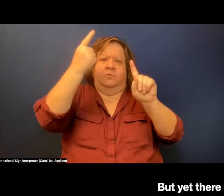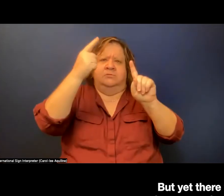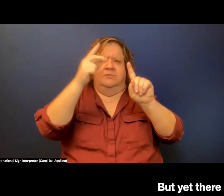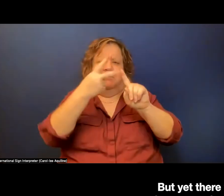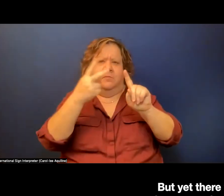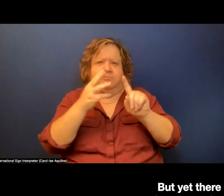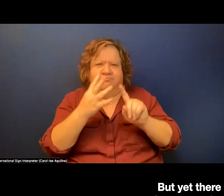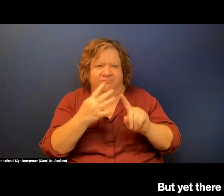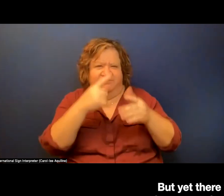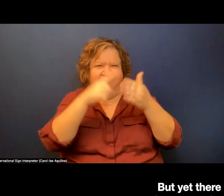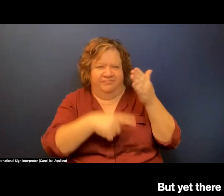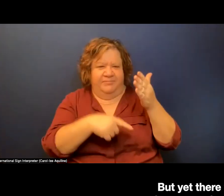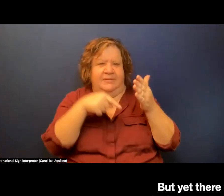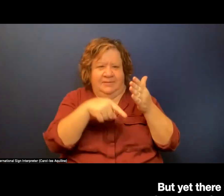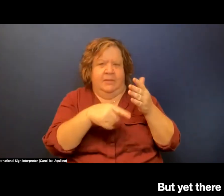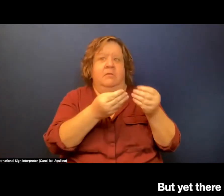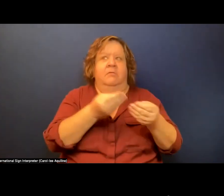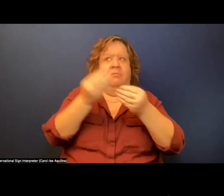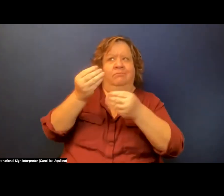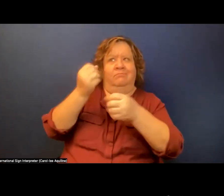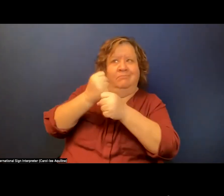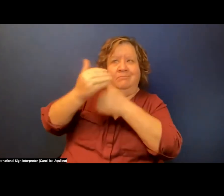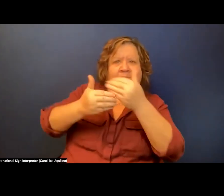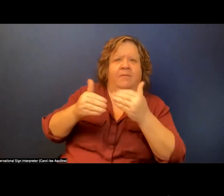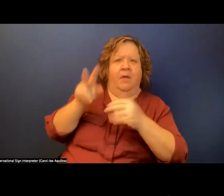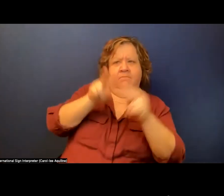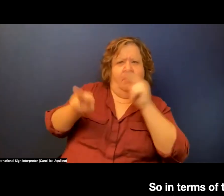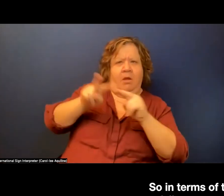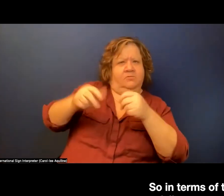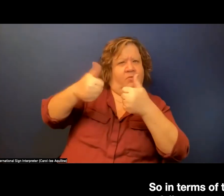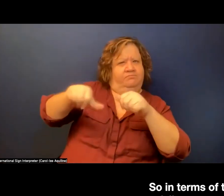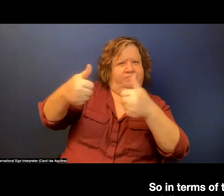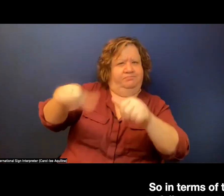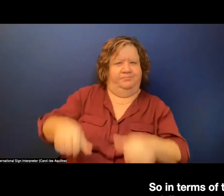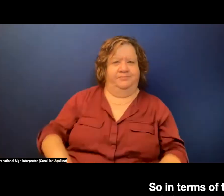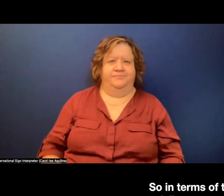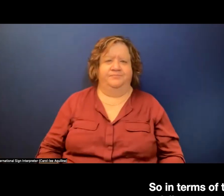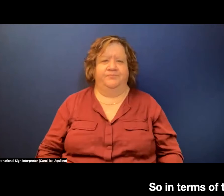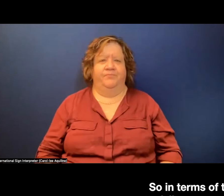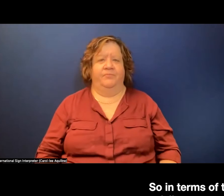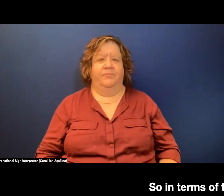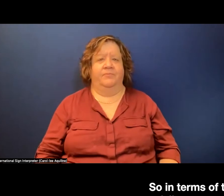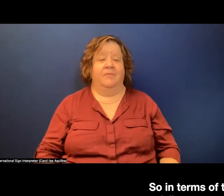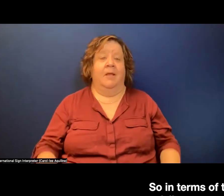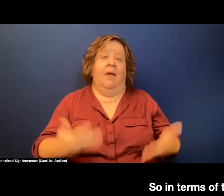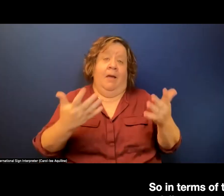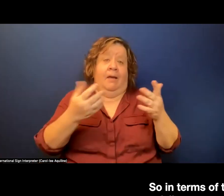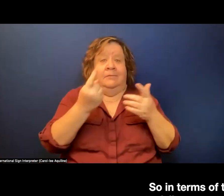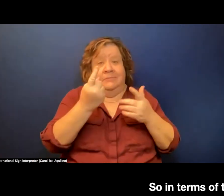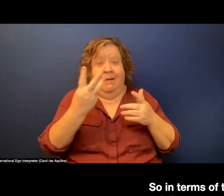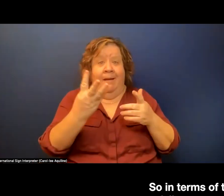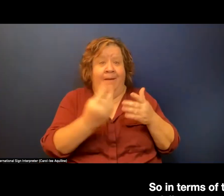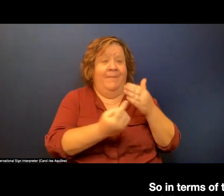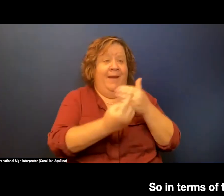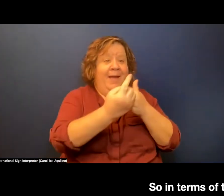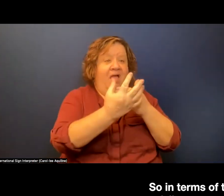were some areas that were missed out that were not fully achieved. So in terms of the national budget